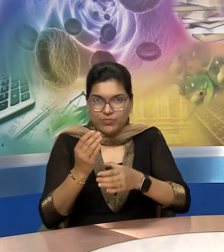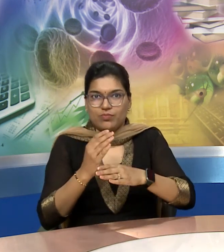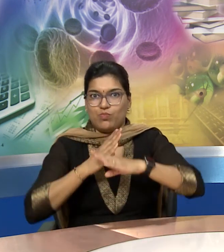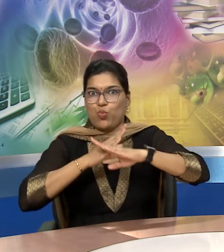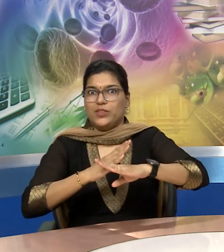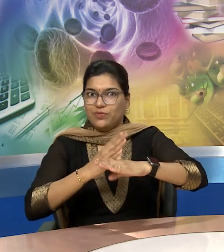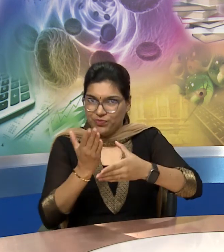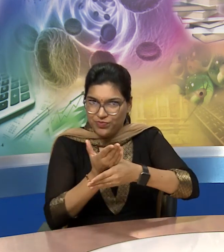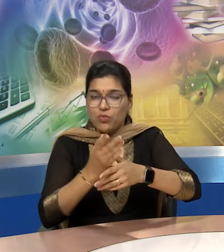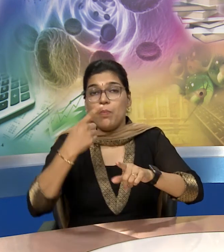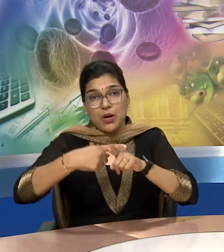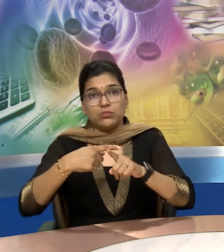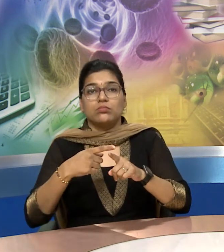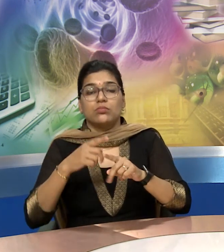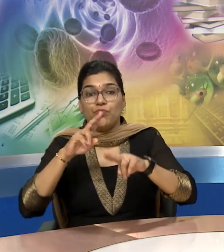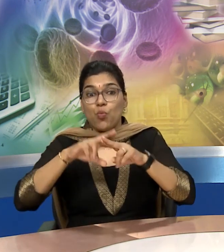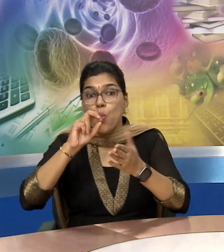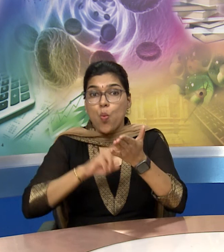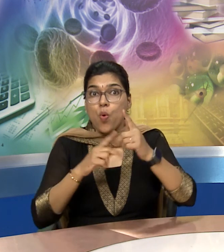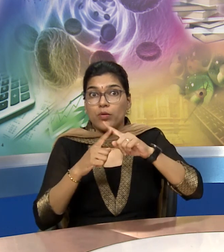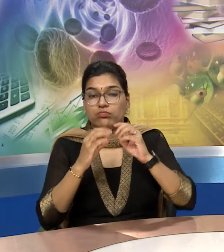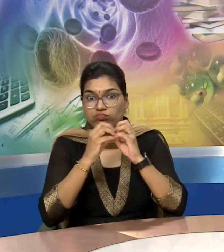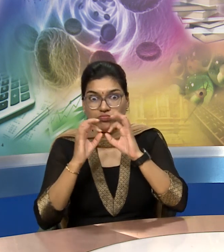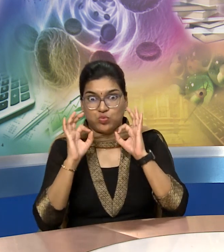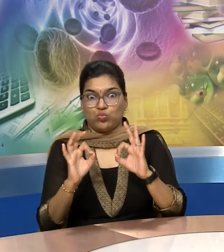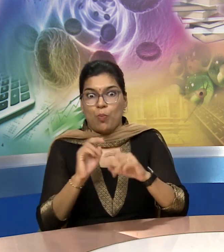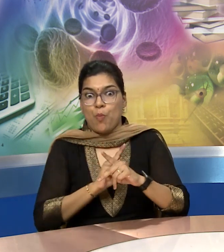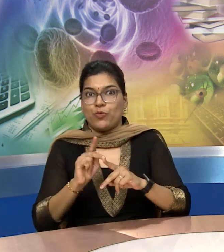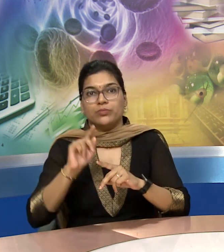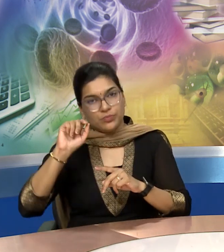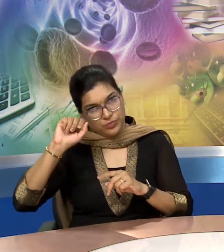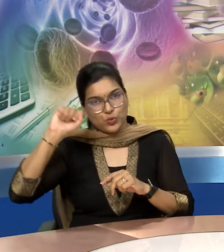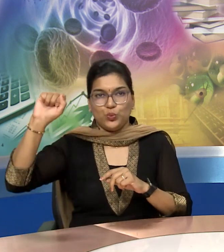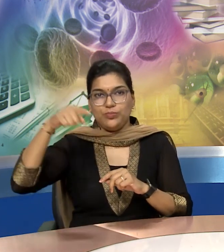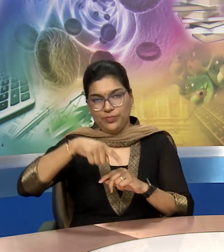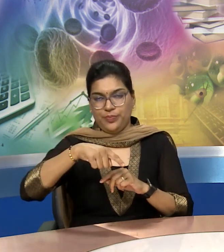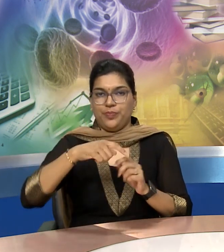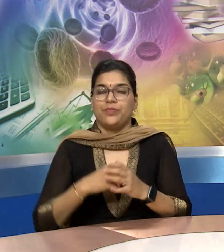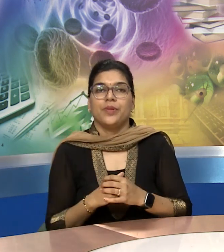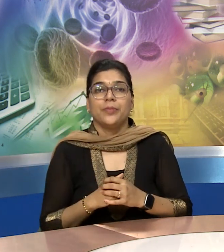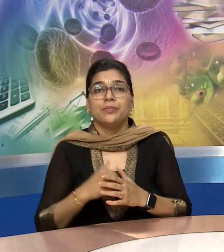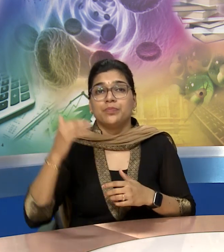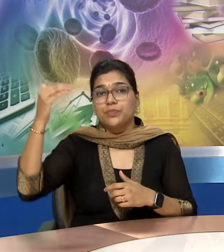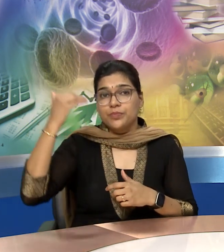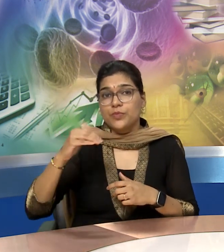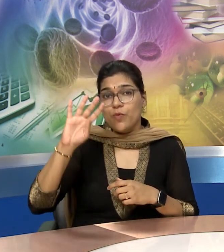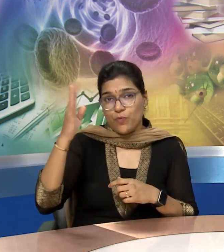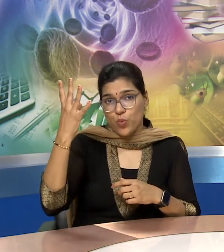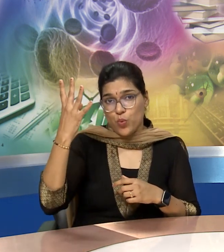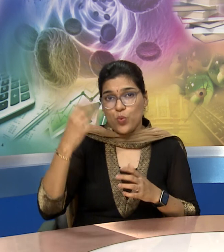general characteristics such as subject, binding, or typography.